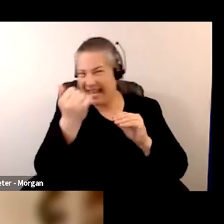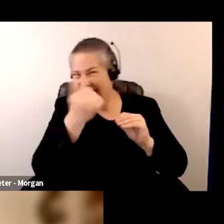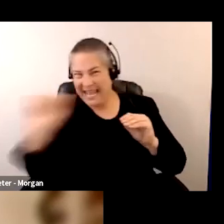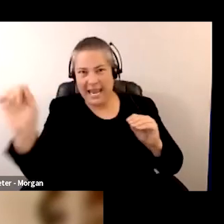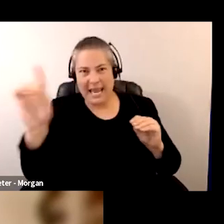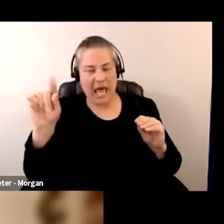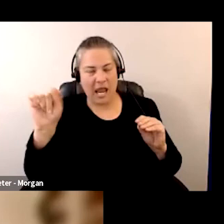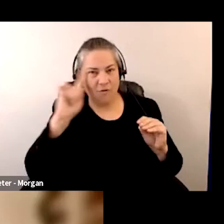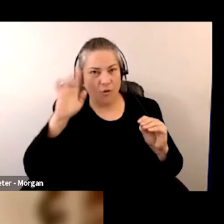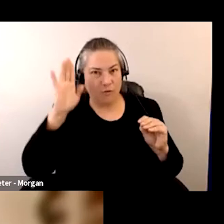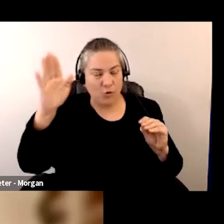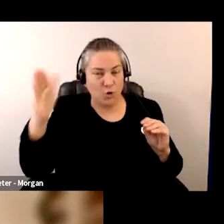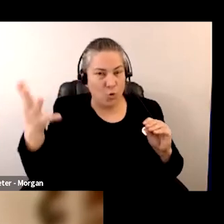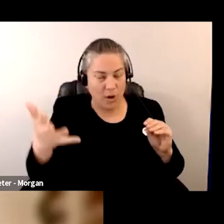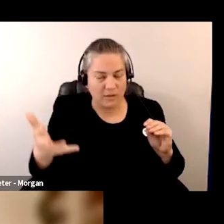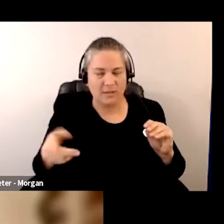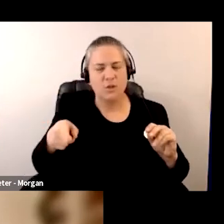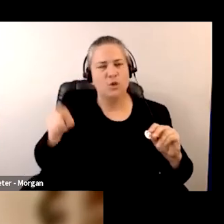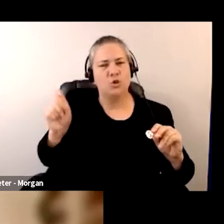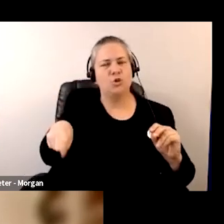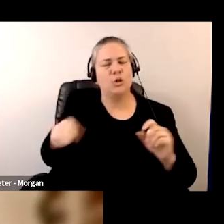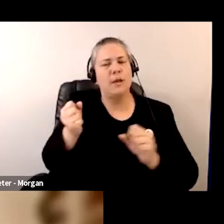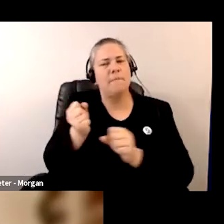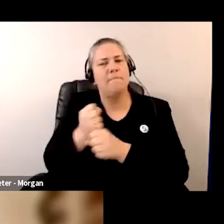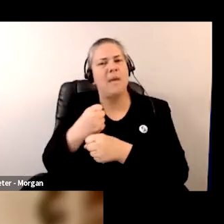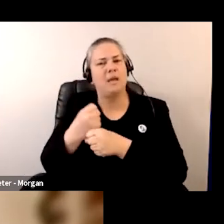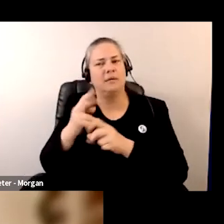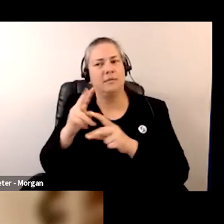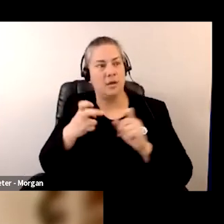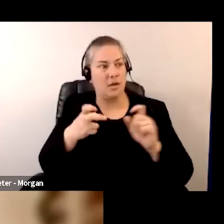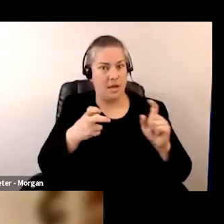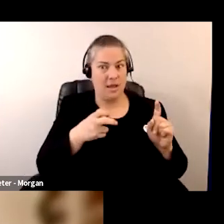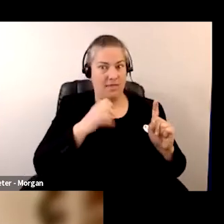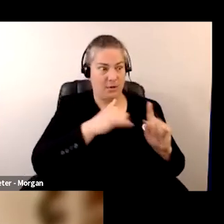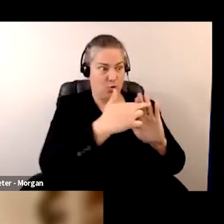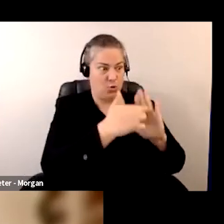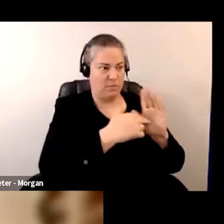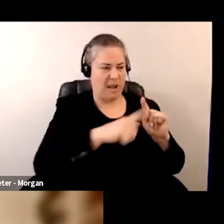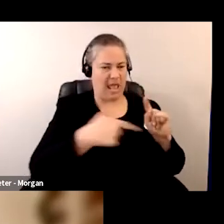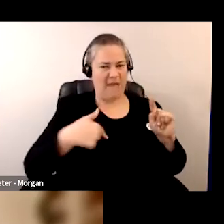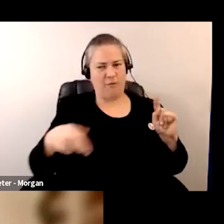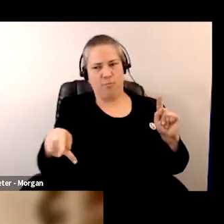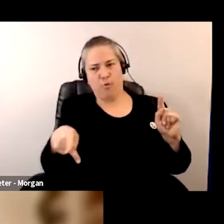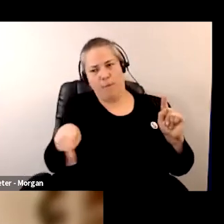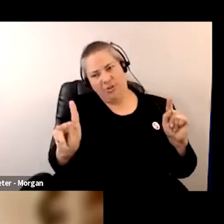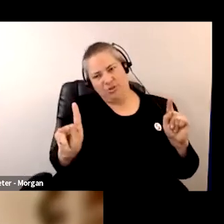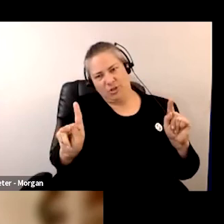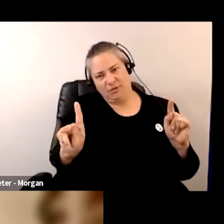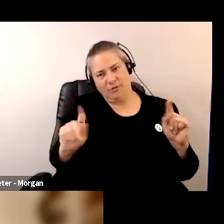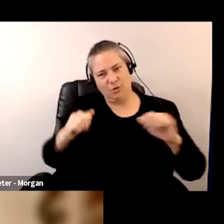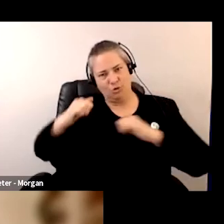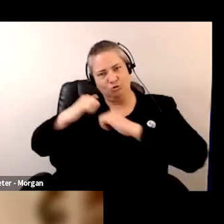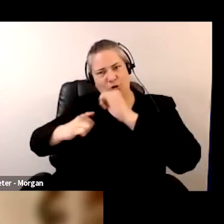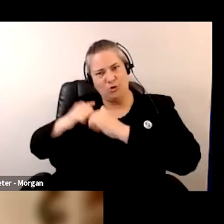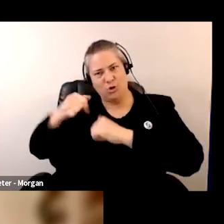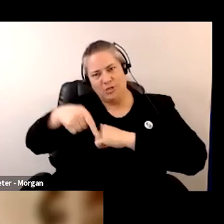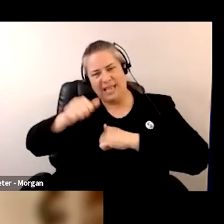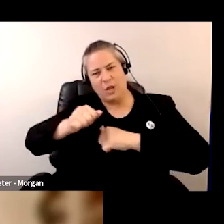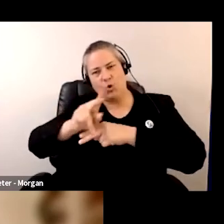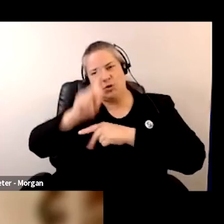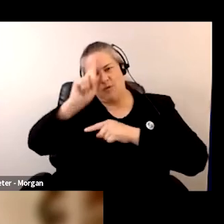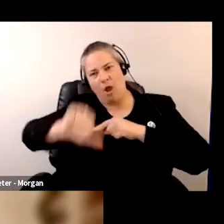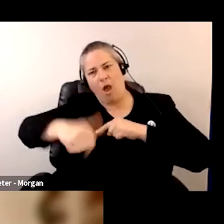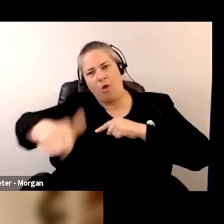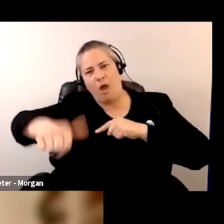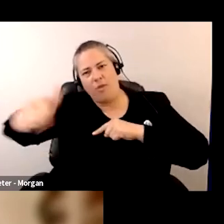future is to create a permission structure that allows that data to be used for other things, because